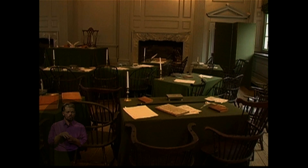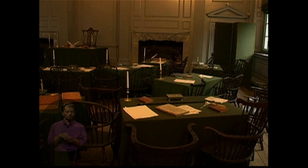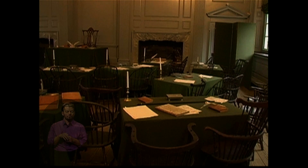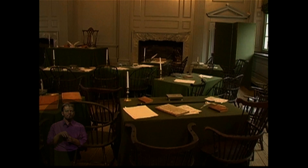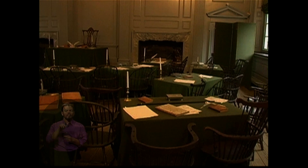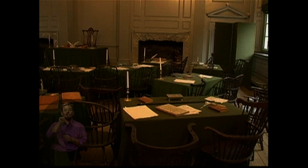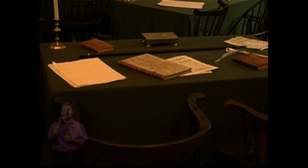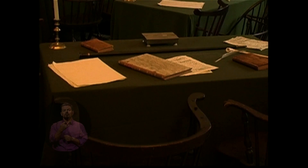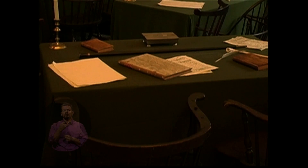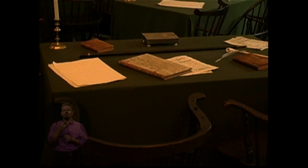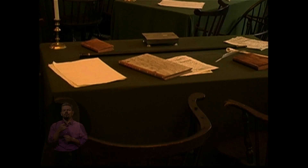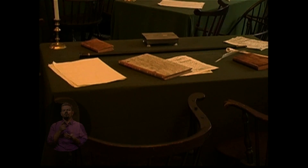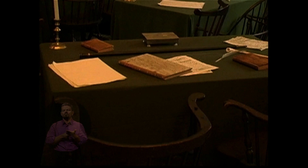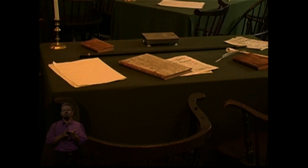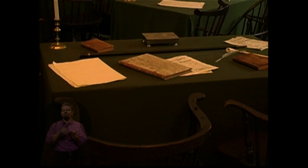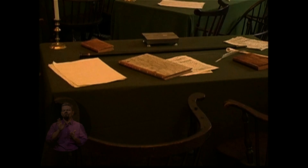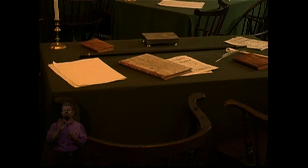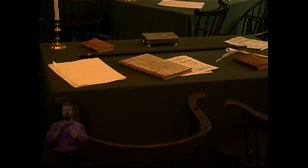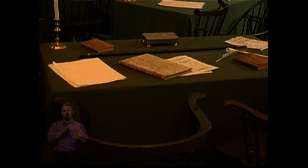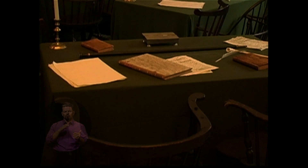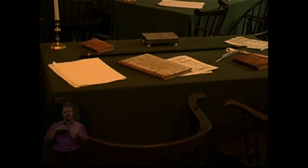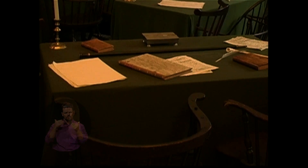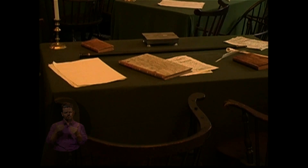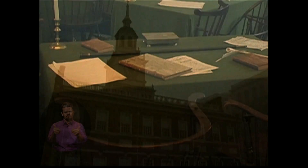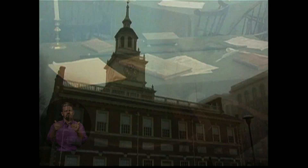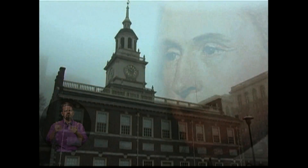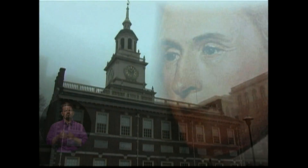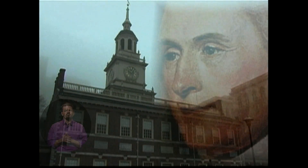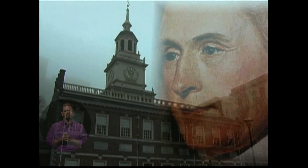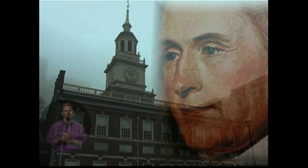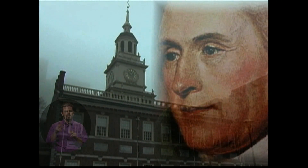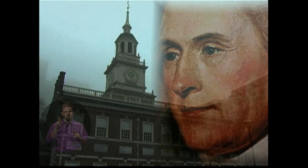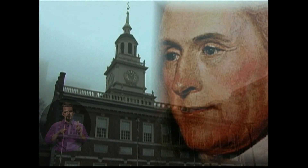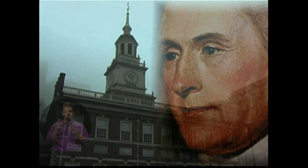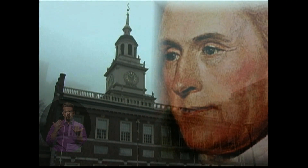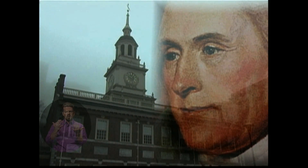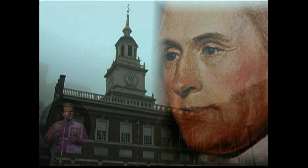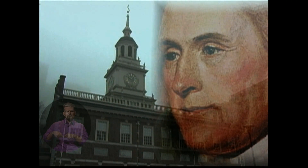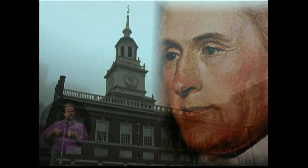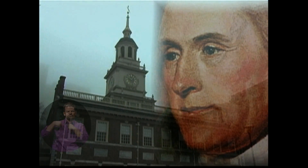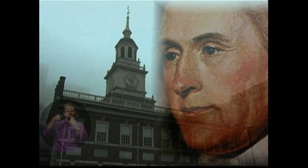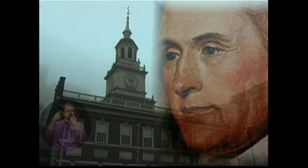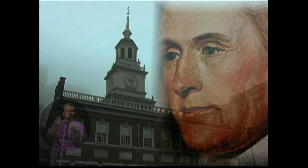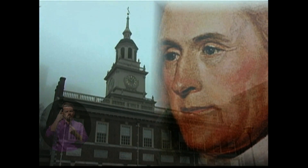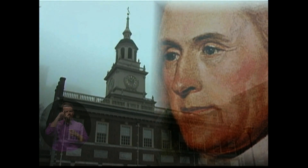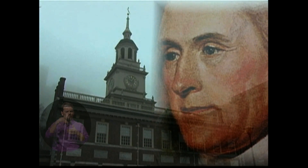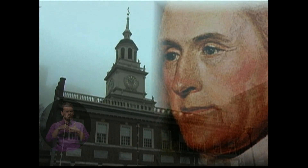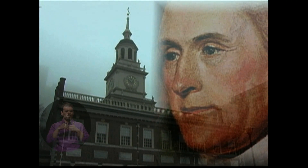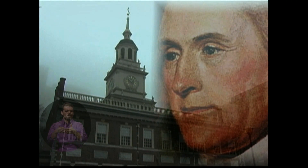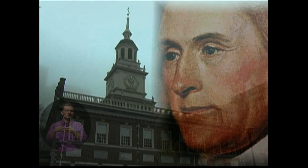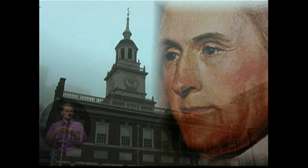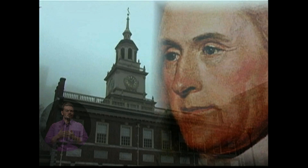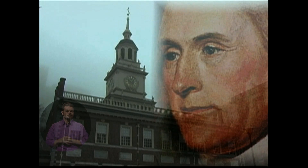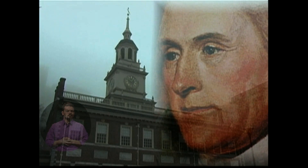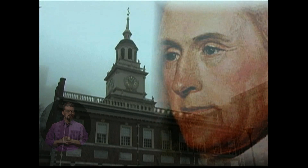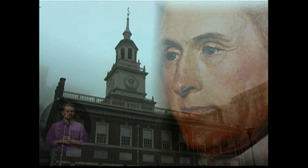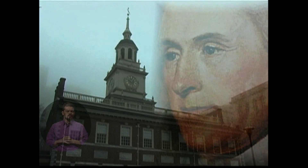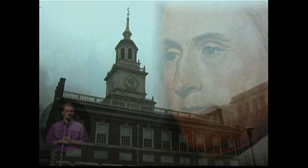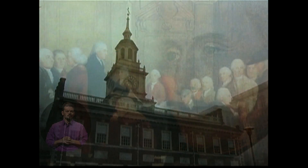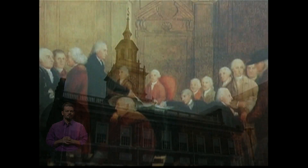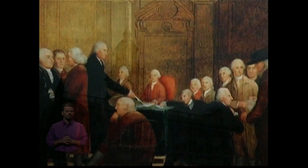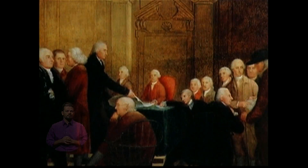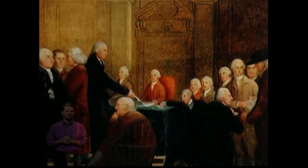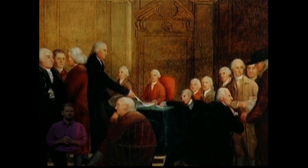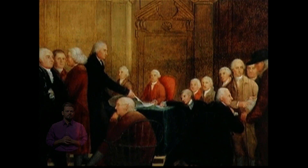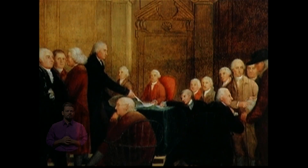Thomas Jefferson argued that Congress should act immediately. The people wait for us to lead the way.